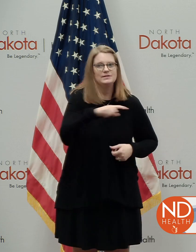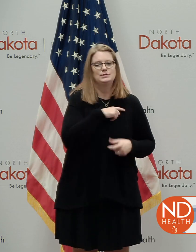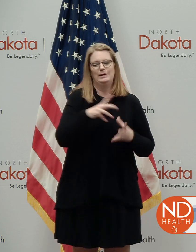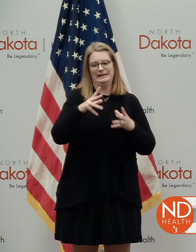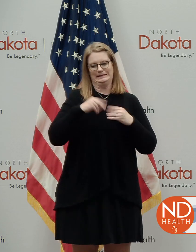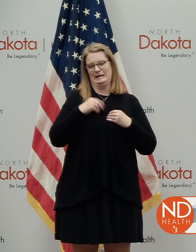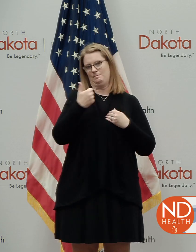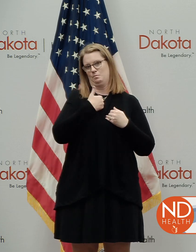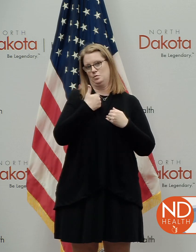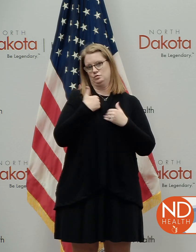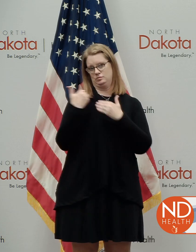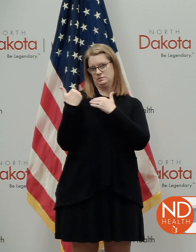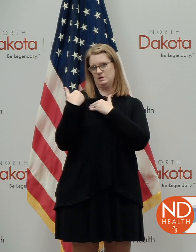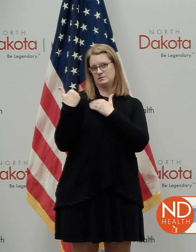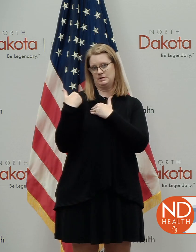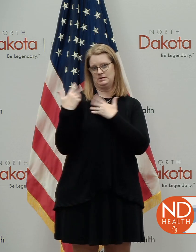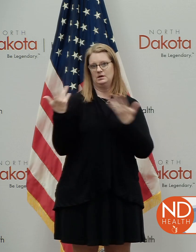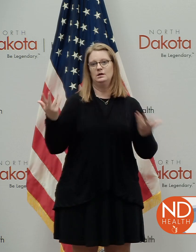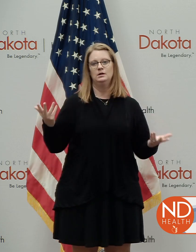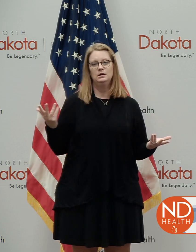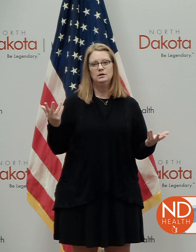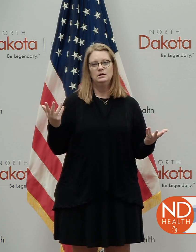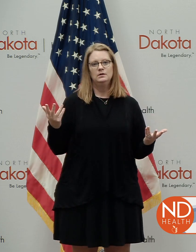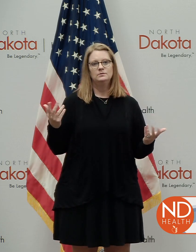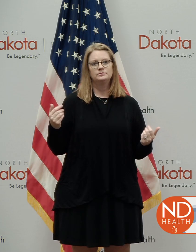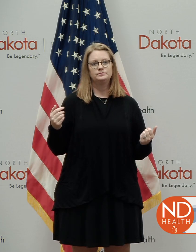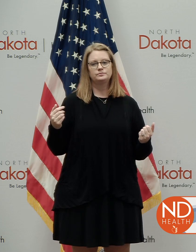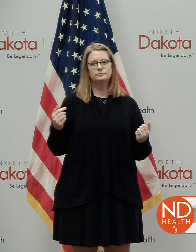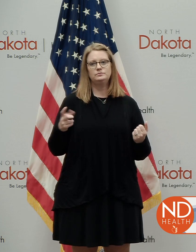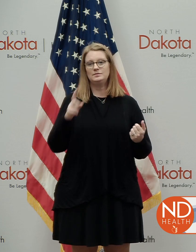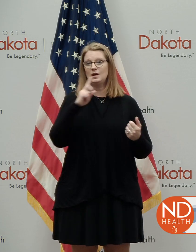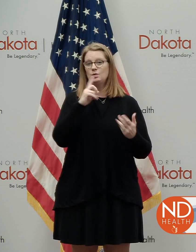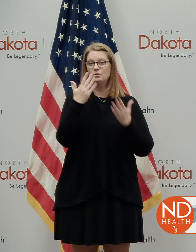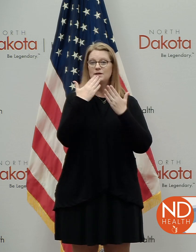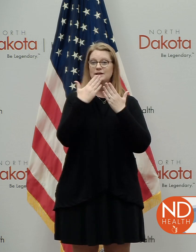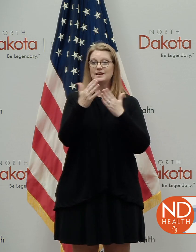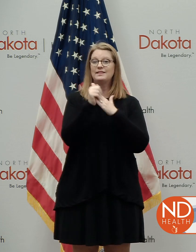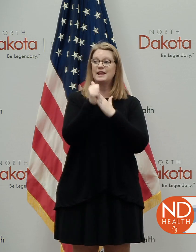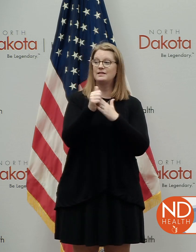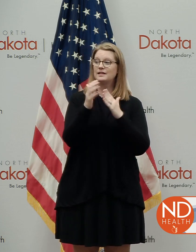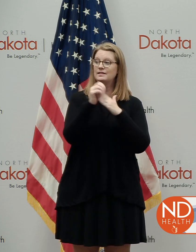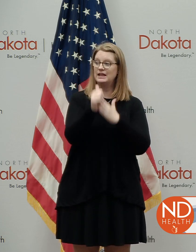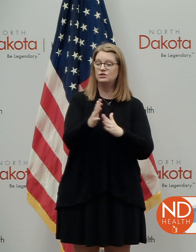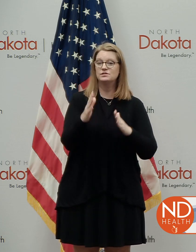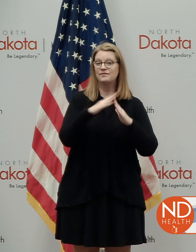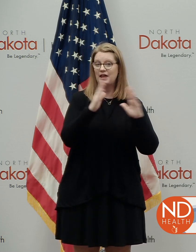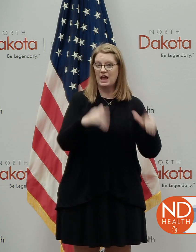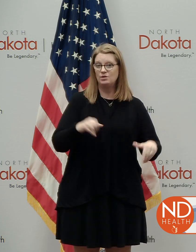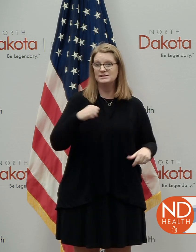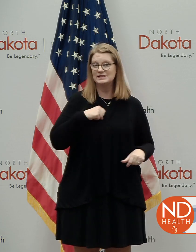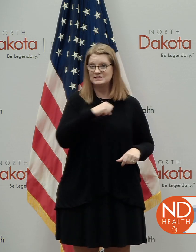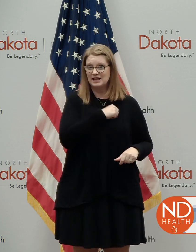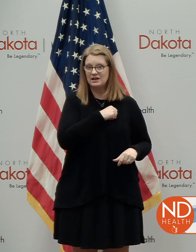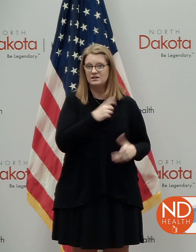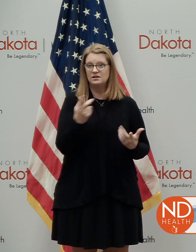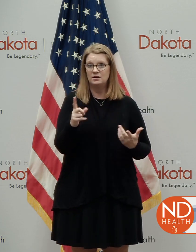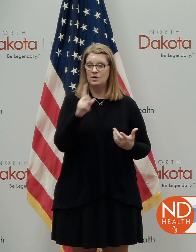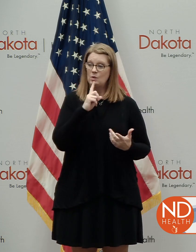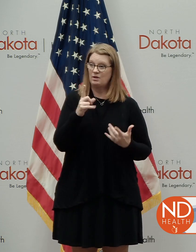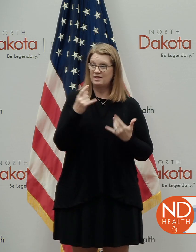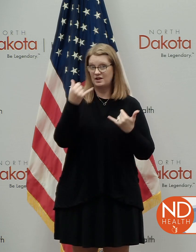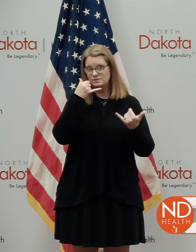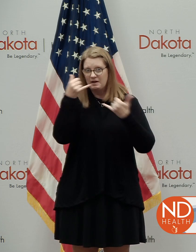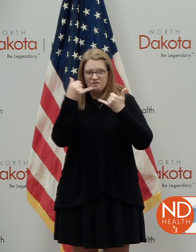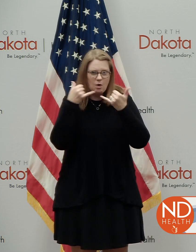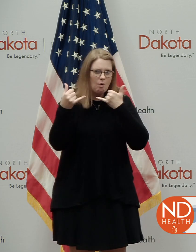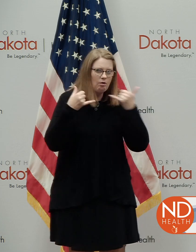responsibility, especially, and I want to thank the leaders of the House and the Senate, because there's been a lot of phone calls, and I